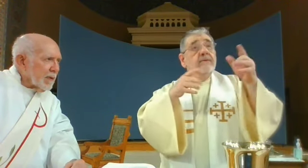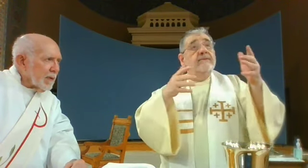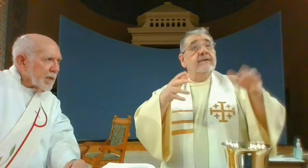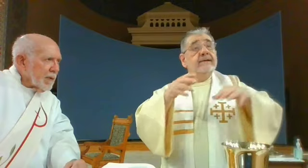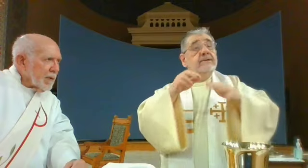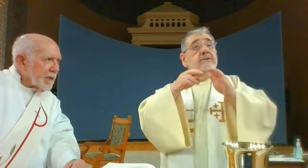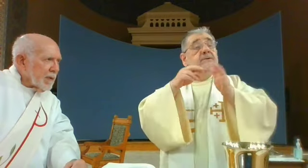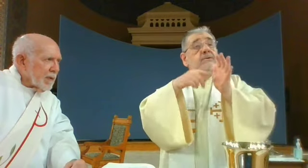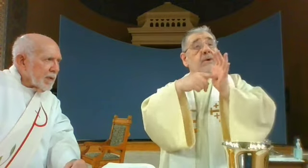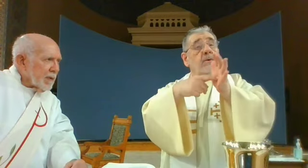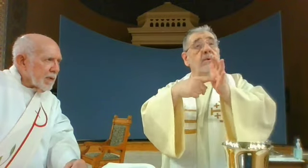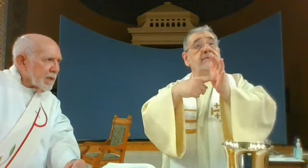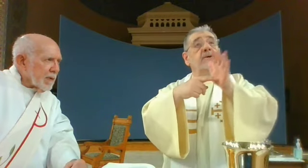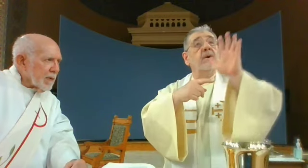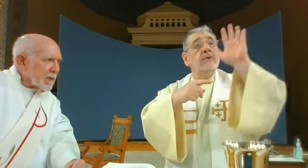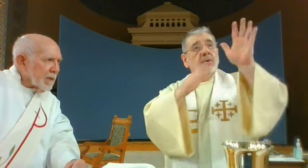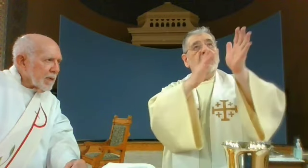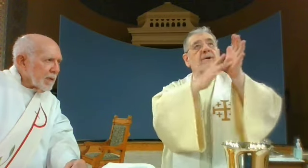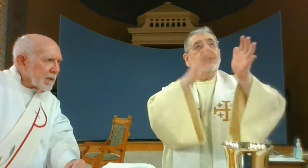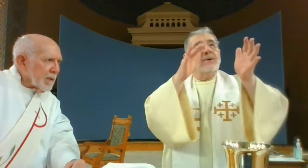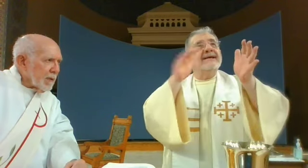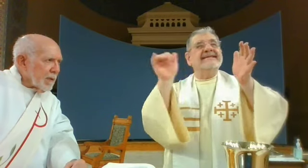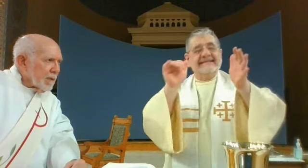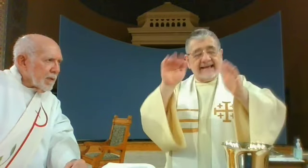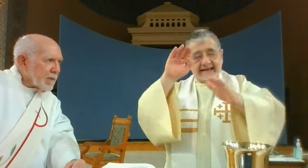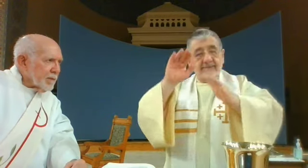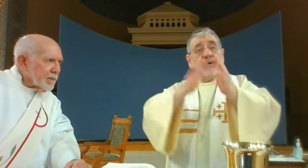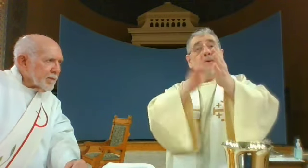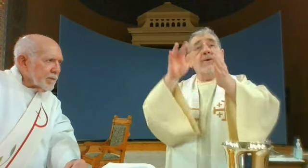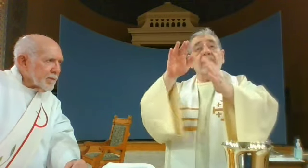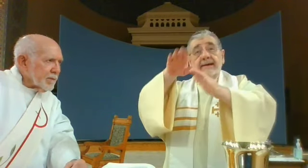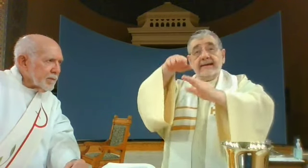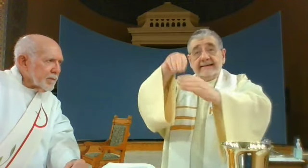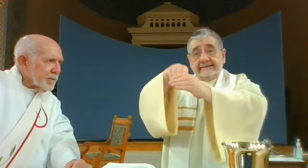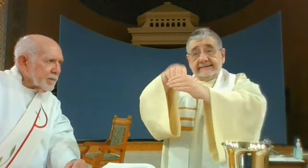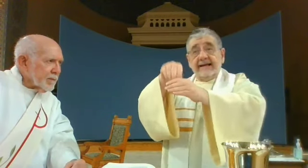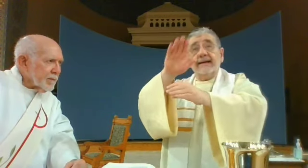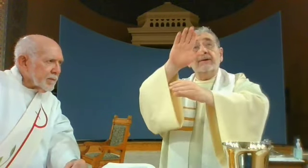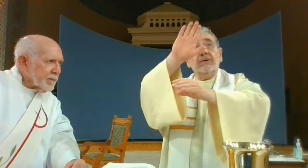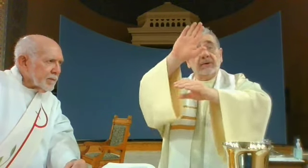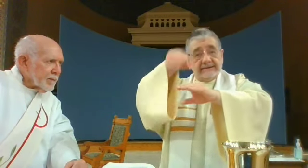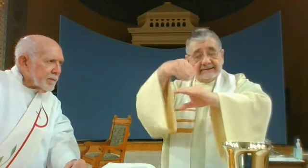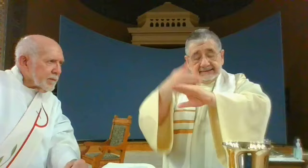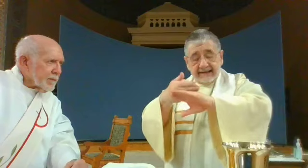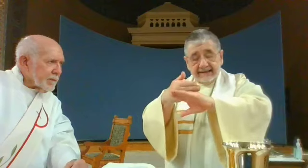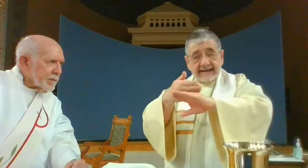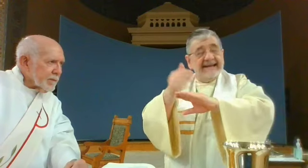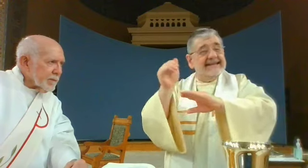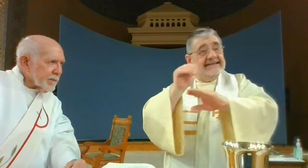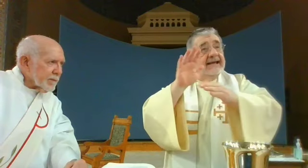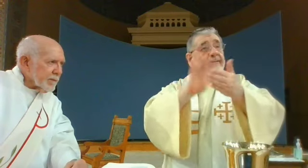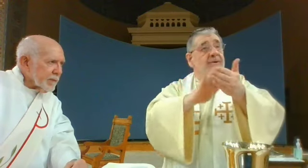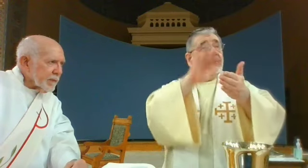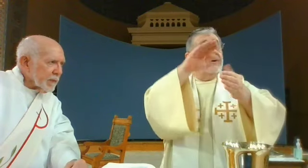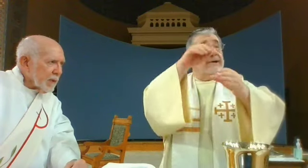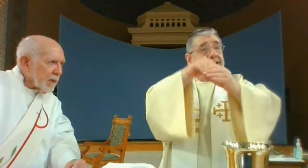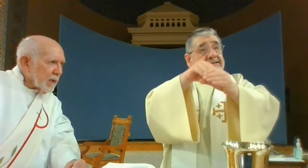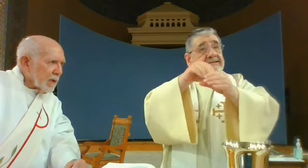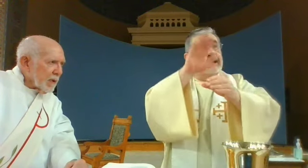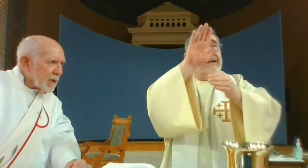For what you have revealed to us of your glory, we believe equally of your Son